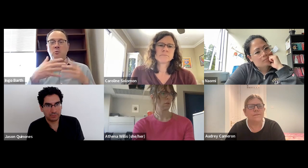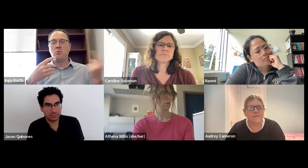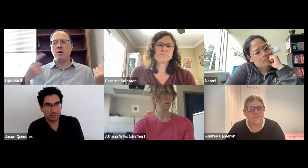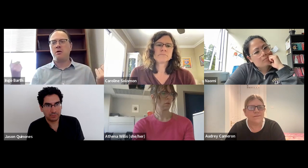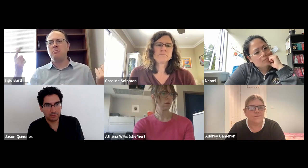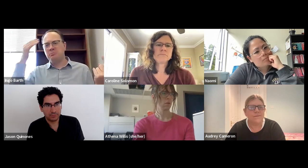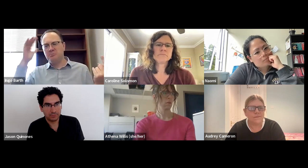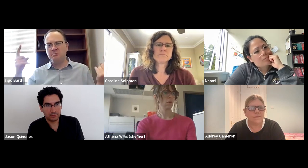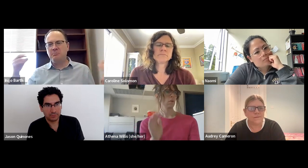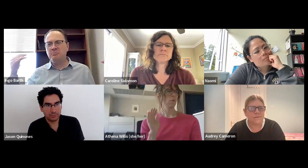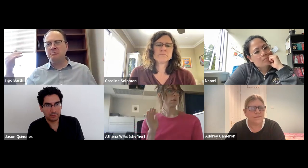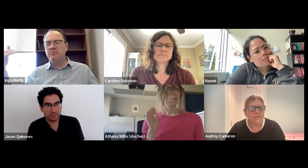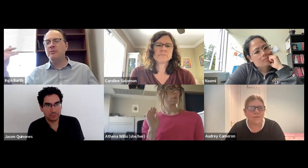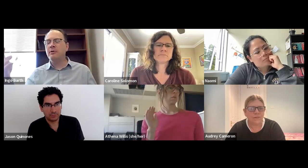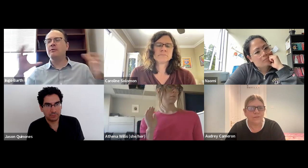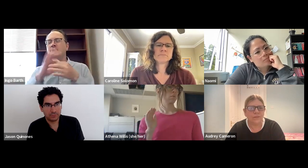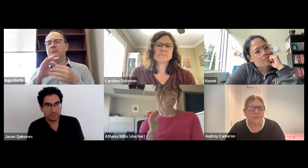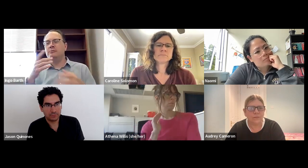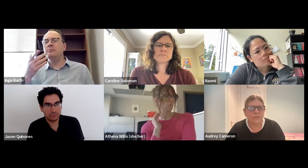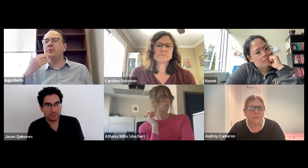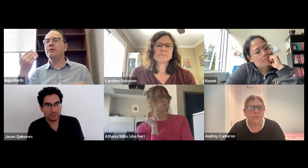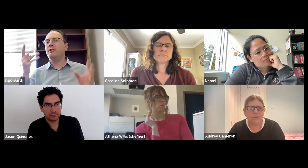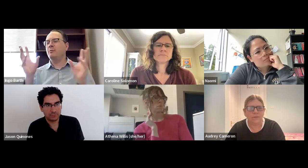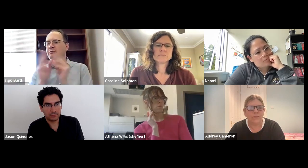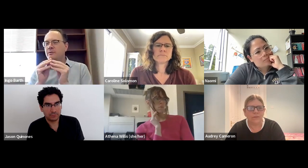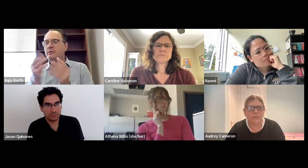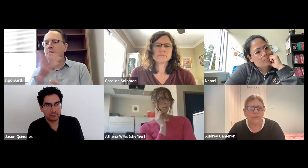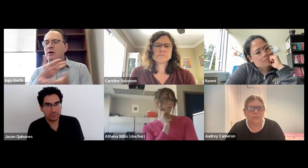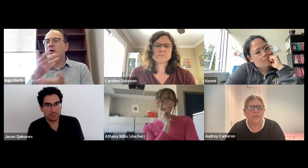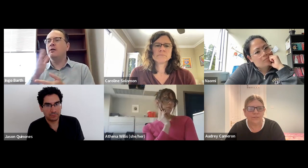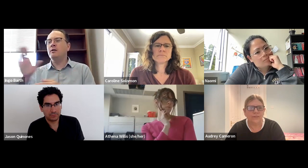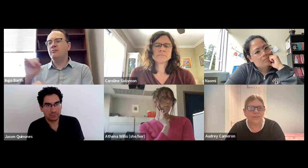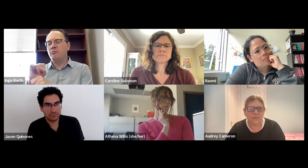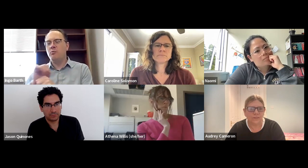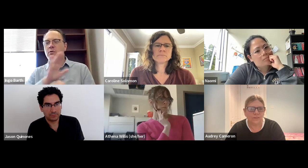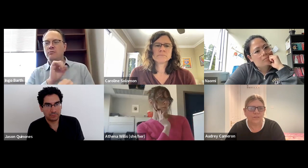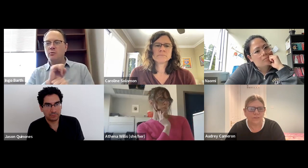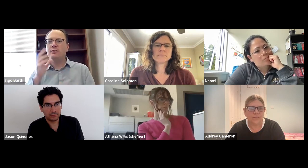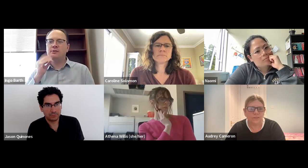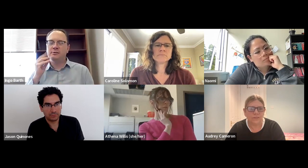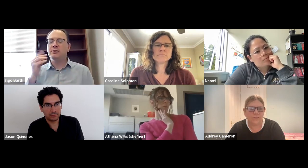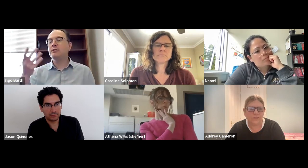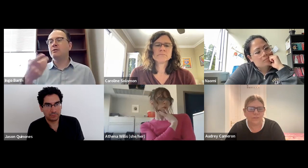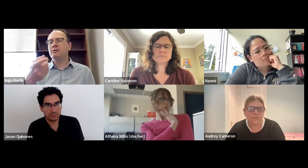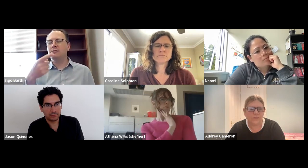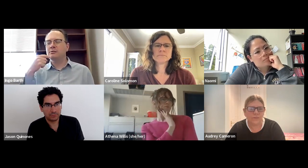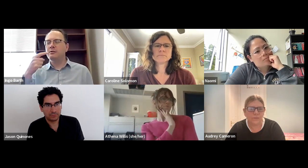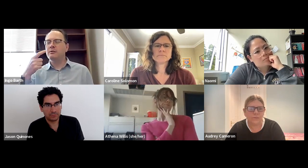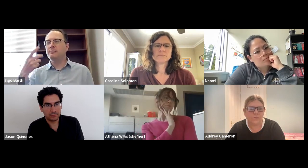try to develop that vocabulary. Because there's people who work in silos who maybe use different vocabulary items in their everyday